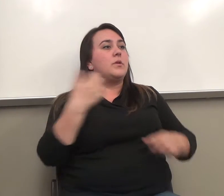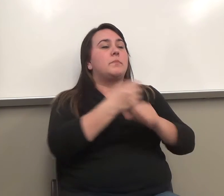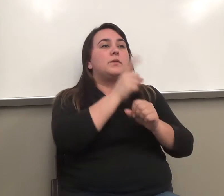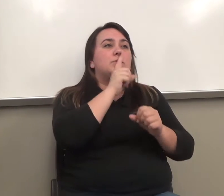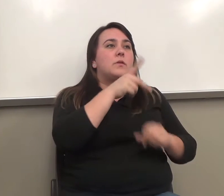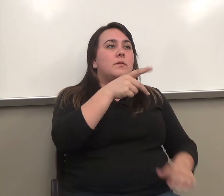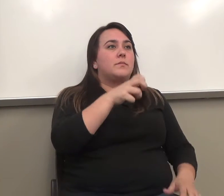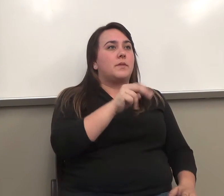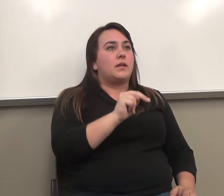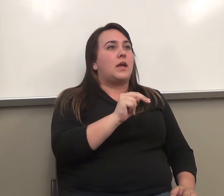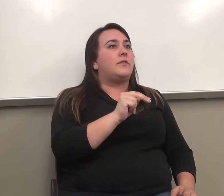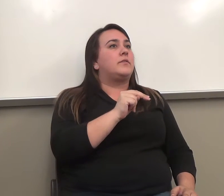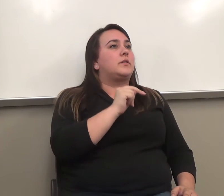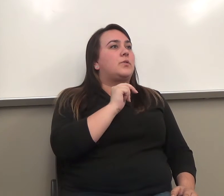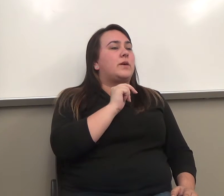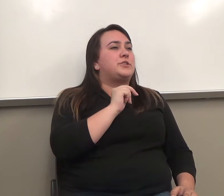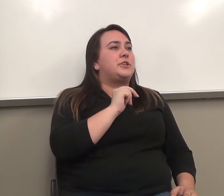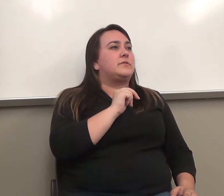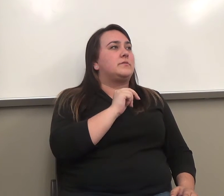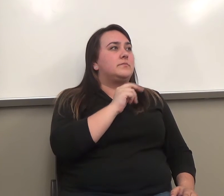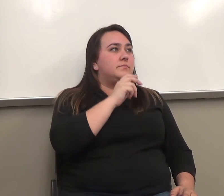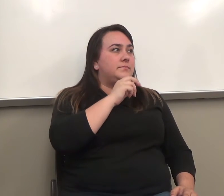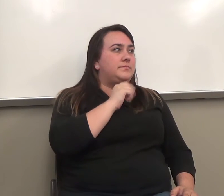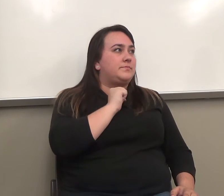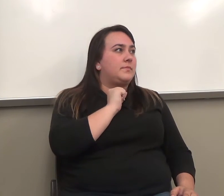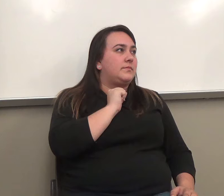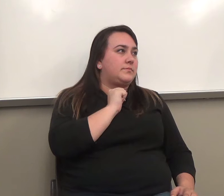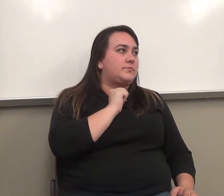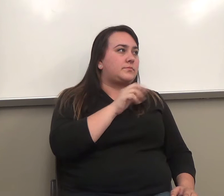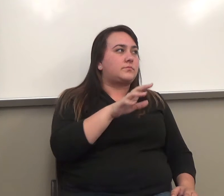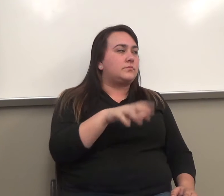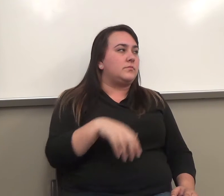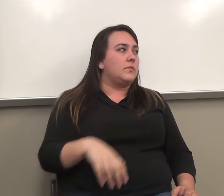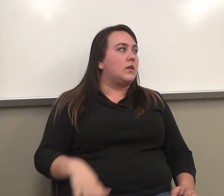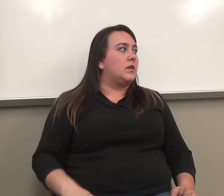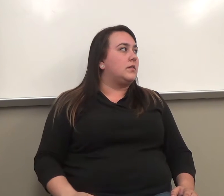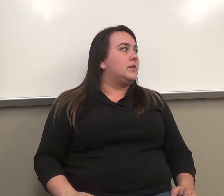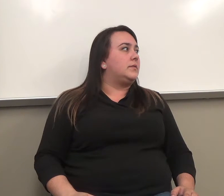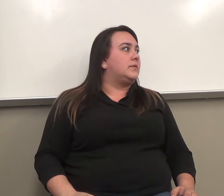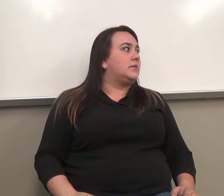this. If you make a mistake with a pen, just cross it out and